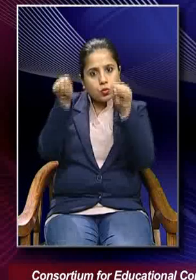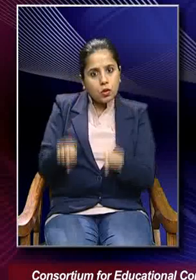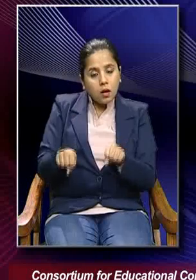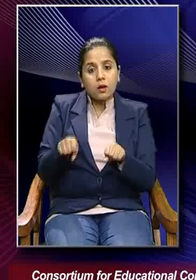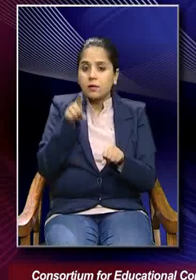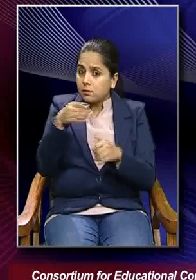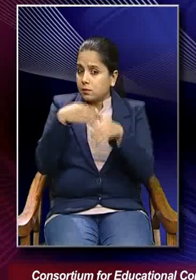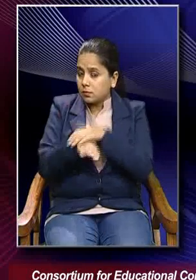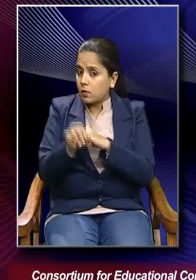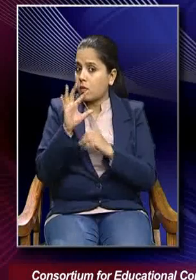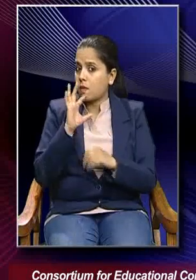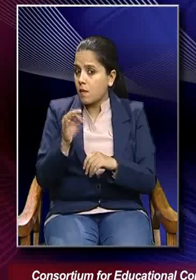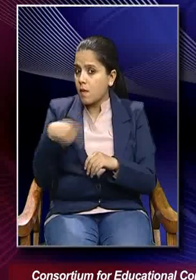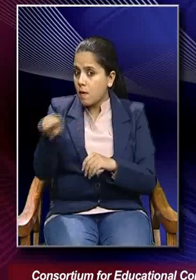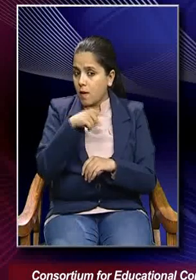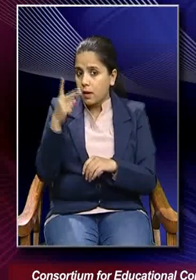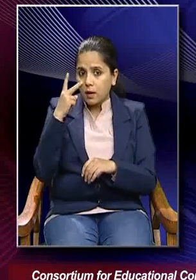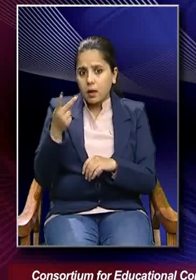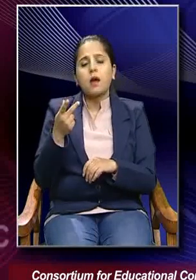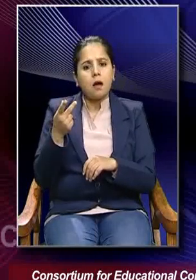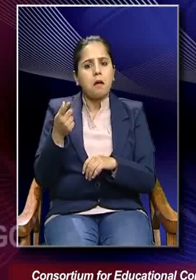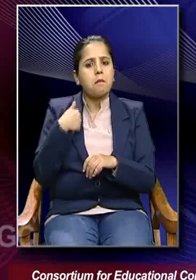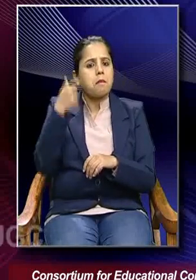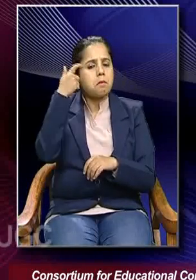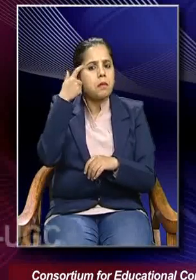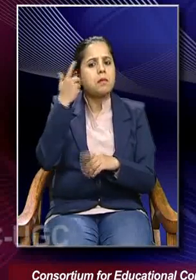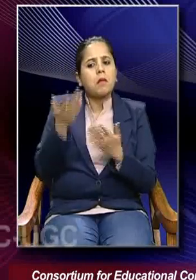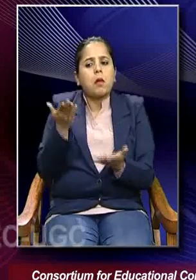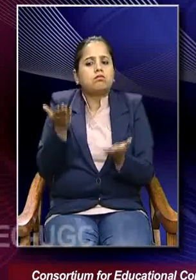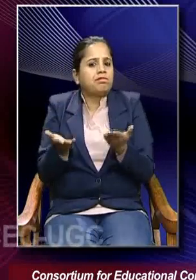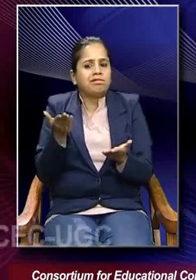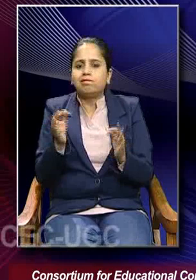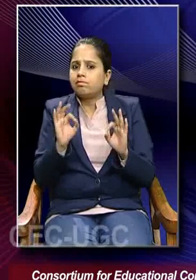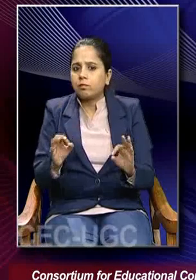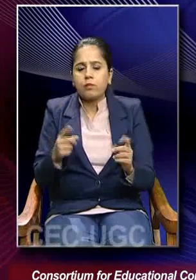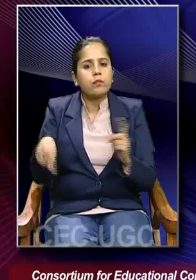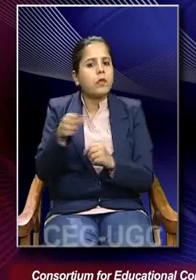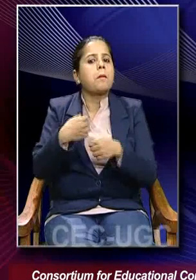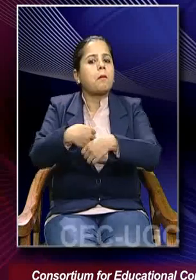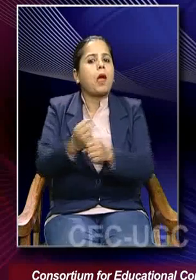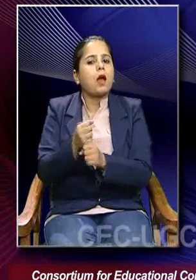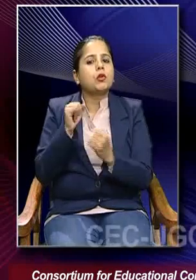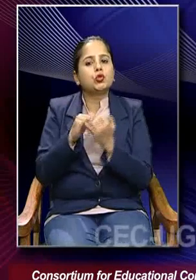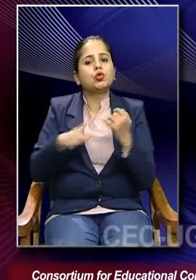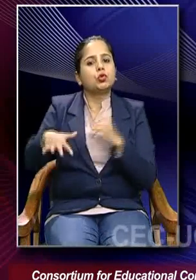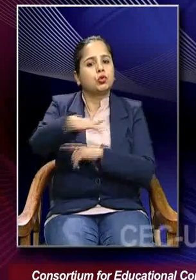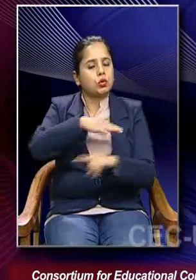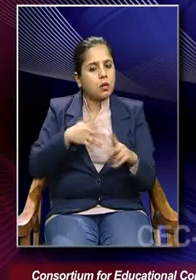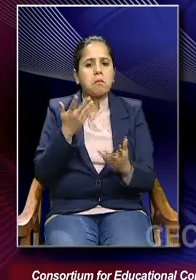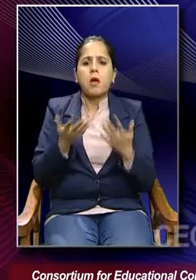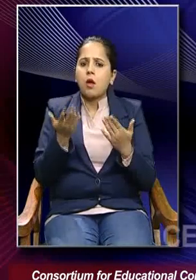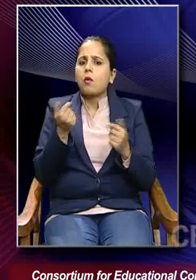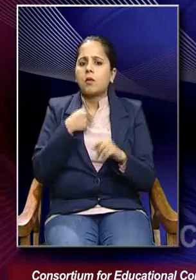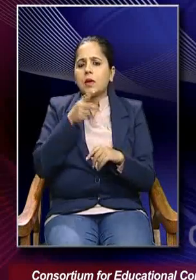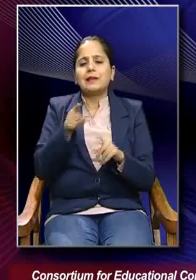within this upheaval or imbalance which is created in the society, or we can say in a